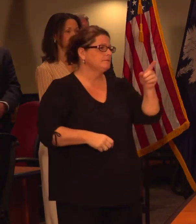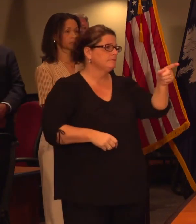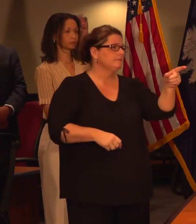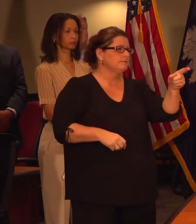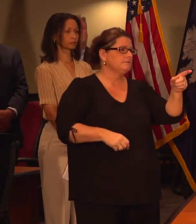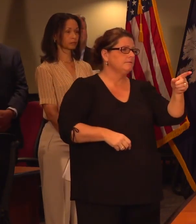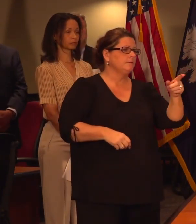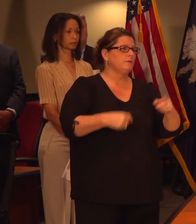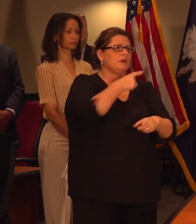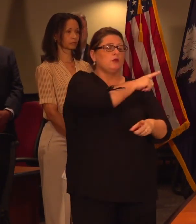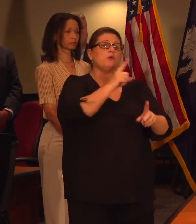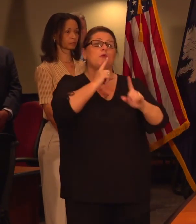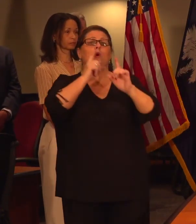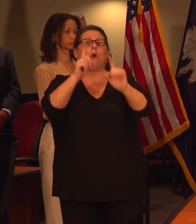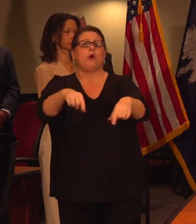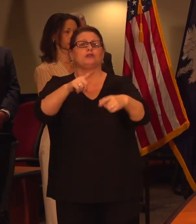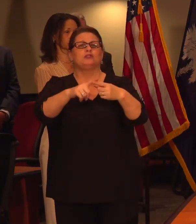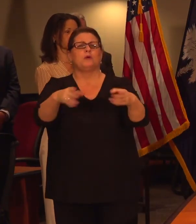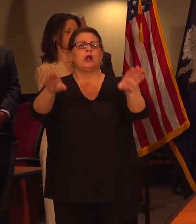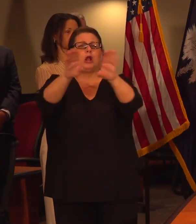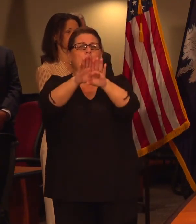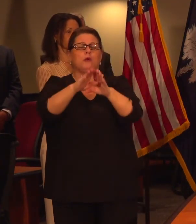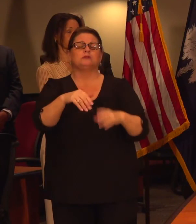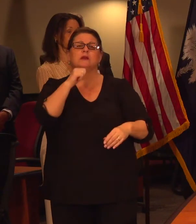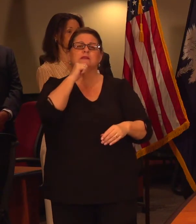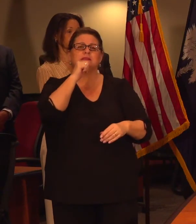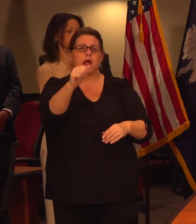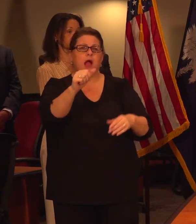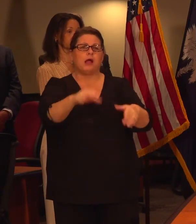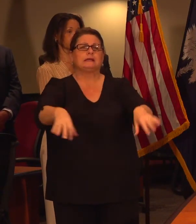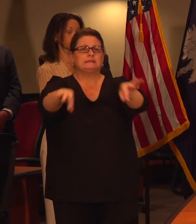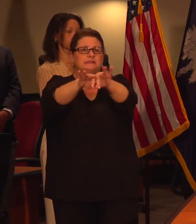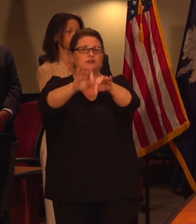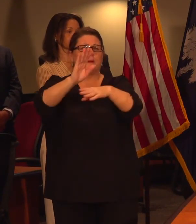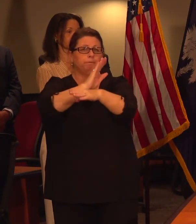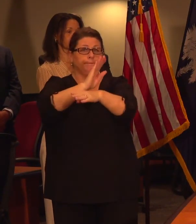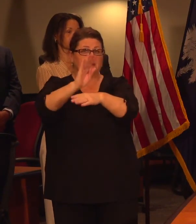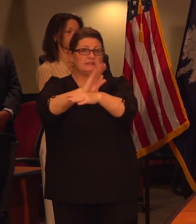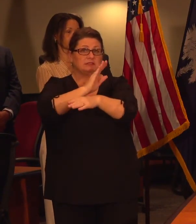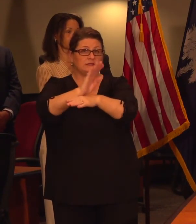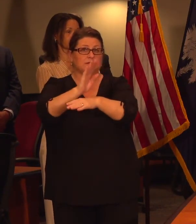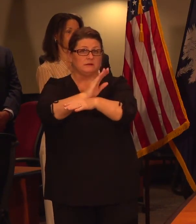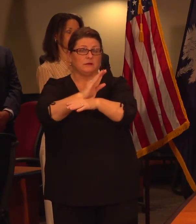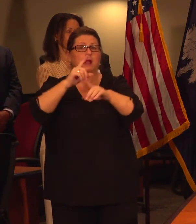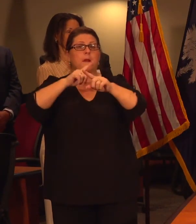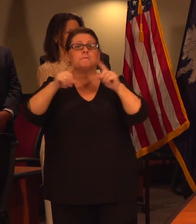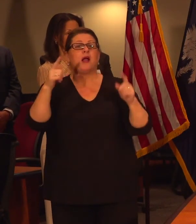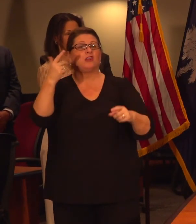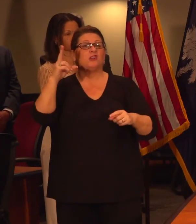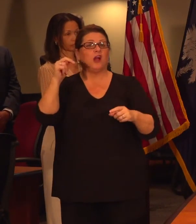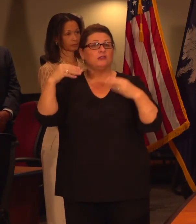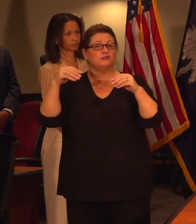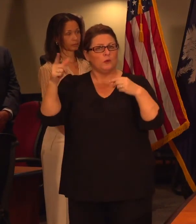on. You've made an order to close non-essential businesses, but gun stores have stayed open. I'm sorry, say what? You've made an order to close non-essential businesses, but gun stores have stayed